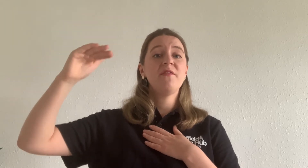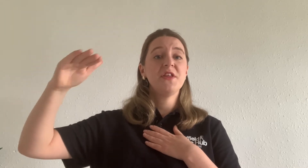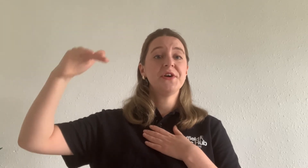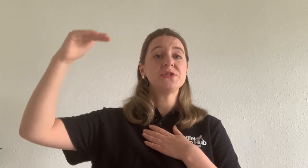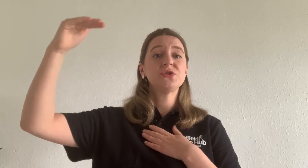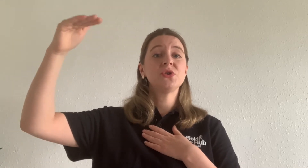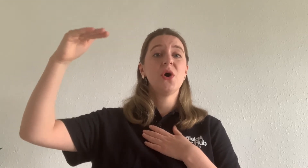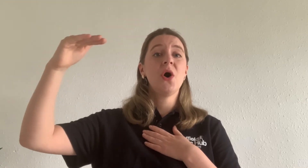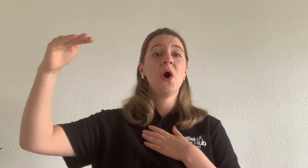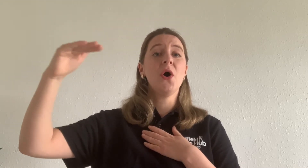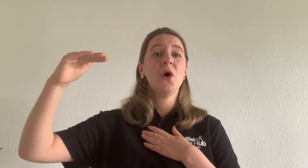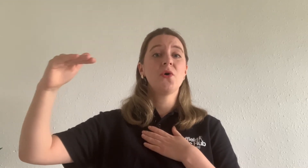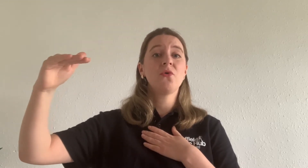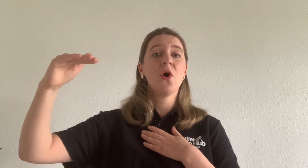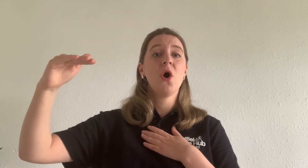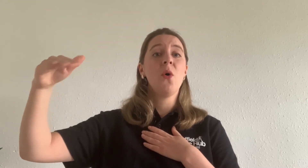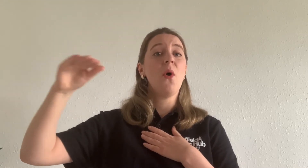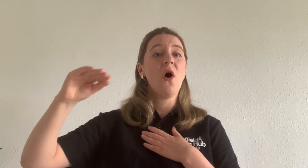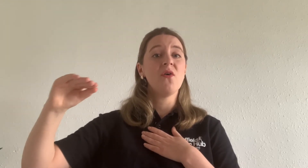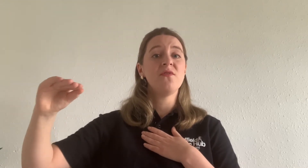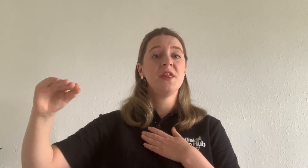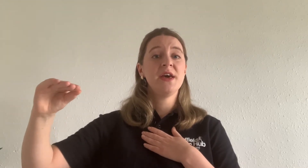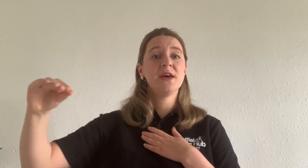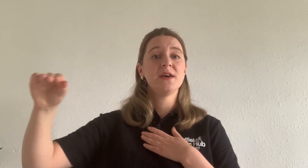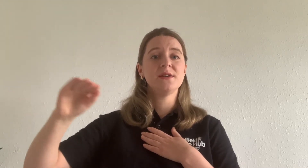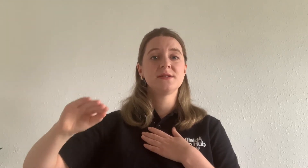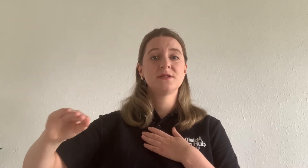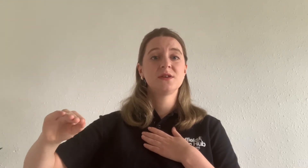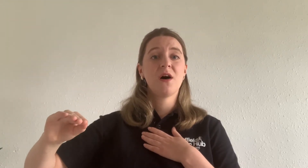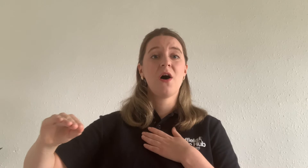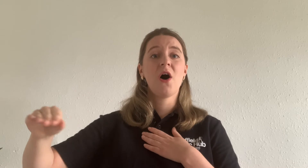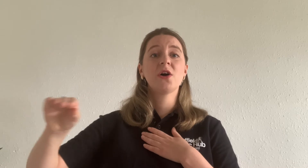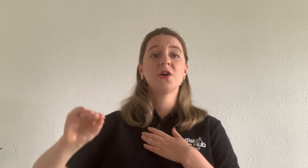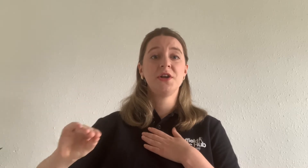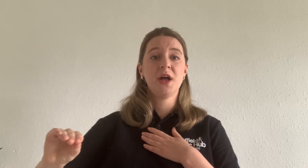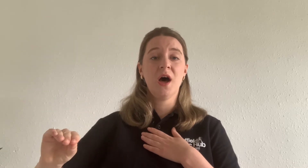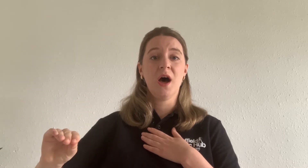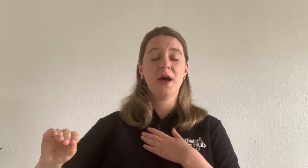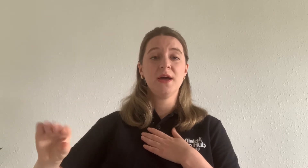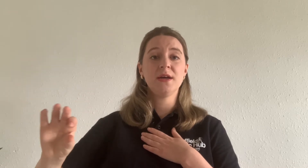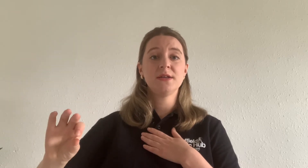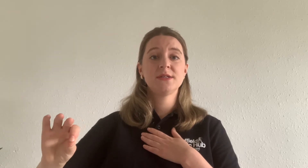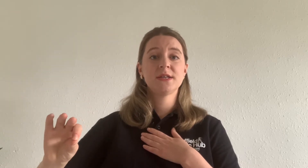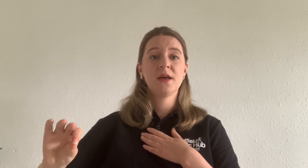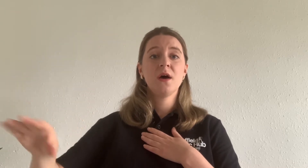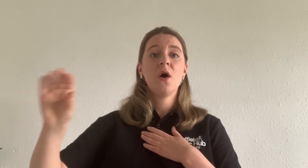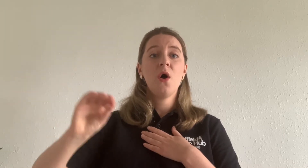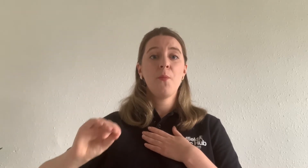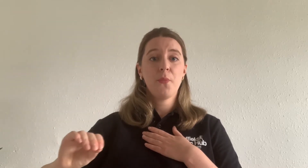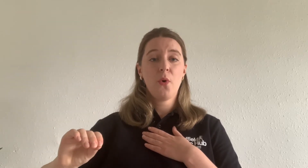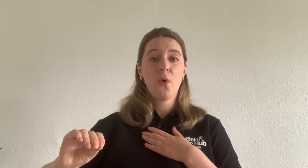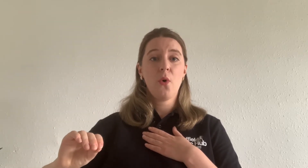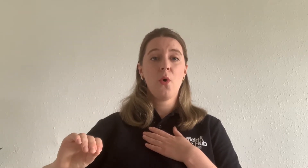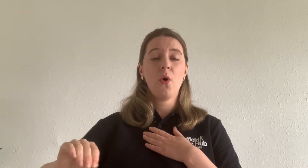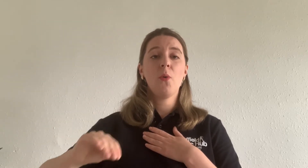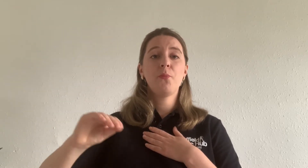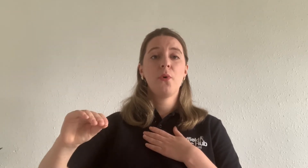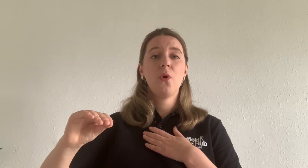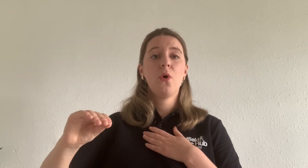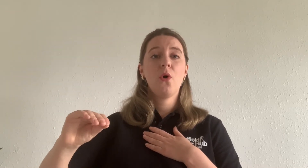the sorrow of this dark night. Poor,